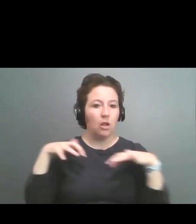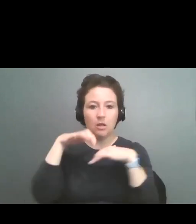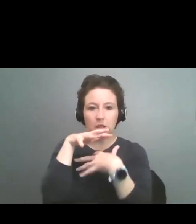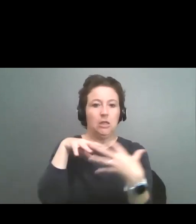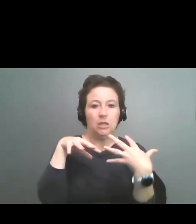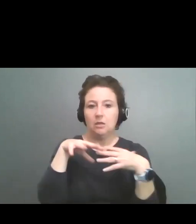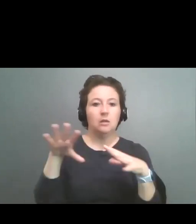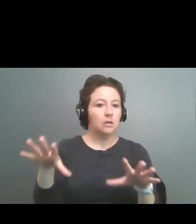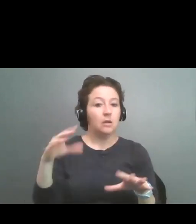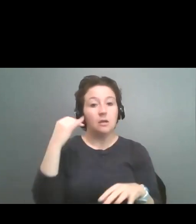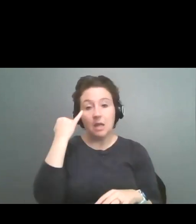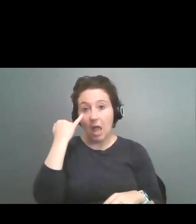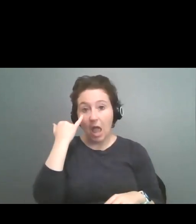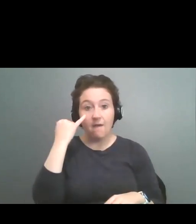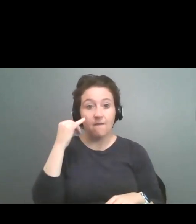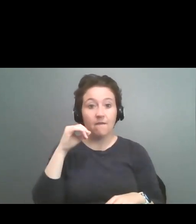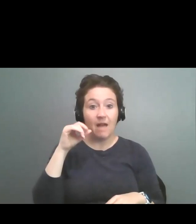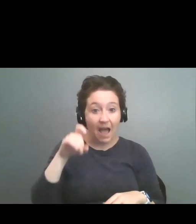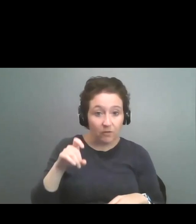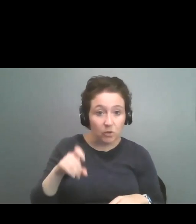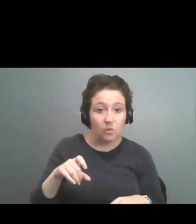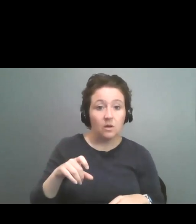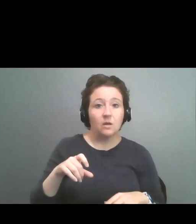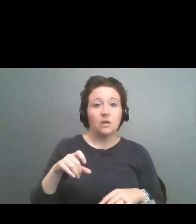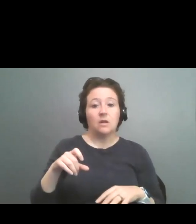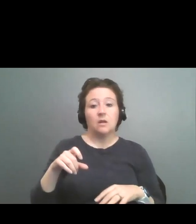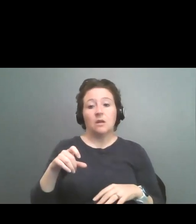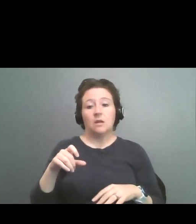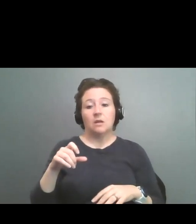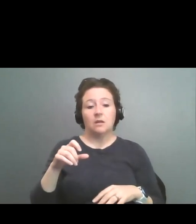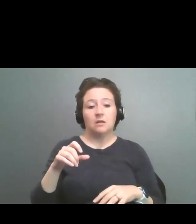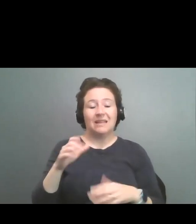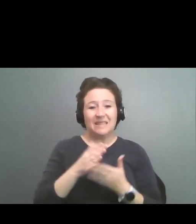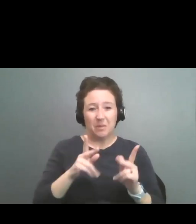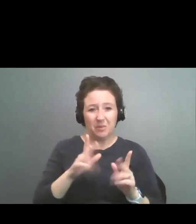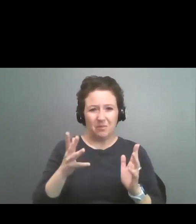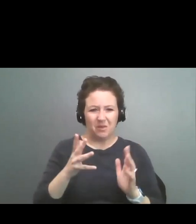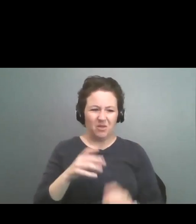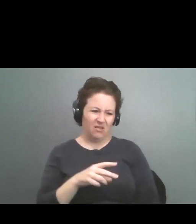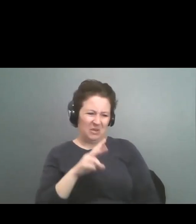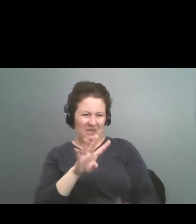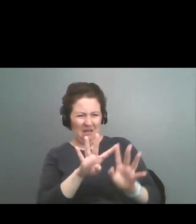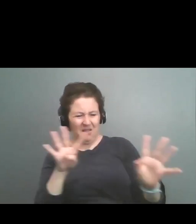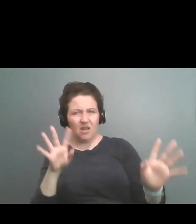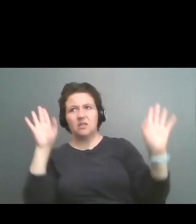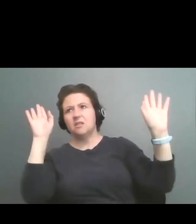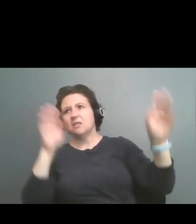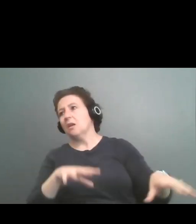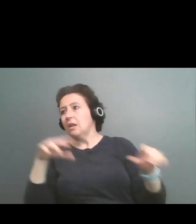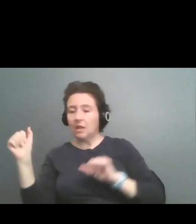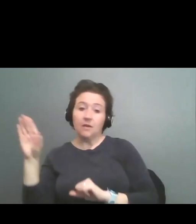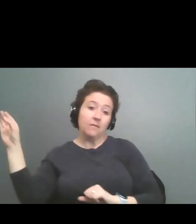If need be, some of them may get discouraged when they see a line and leave and come